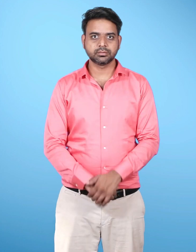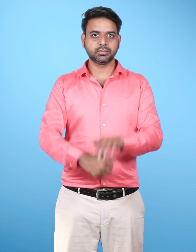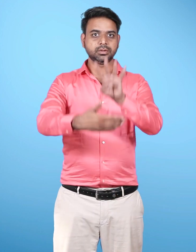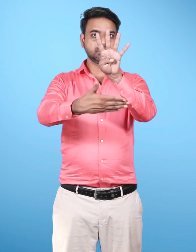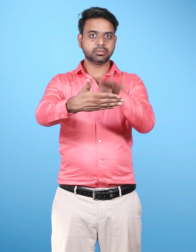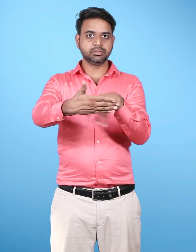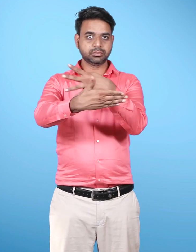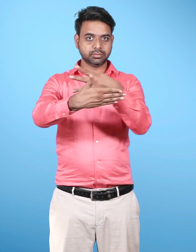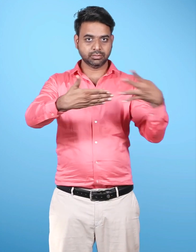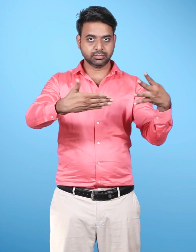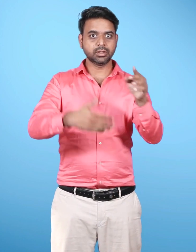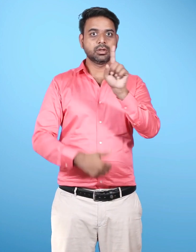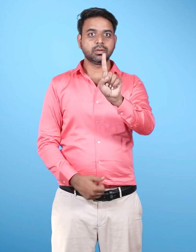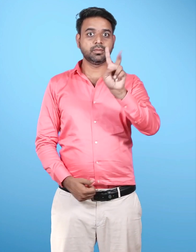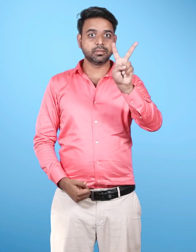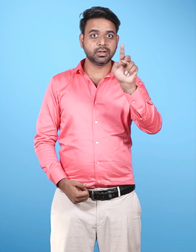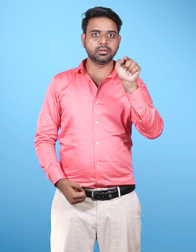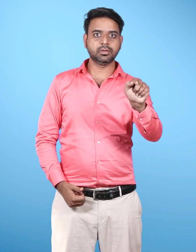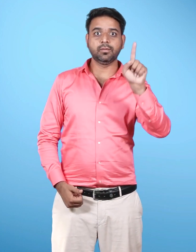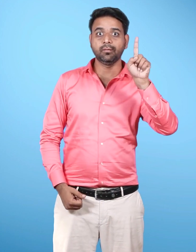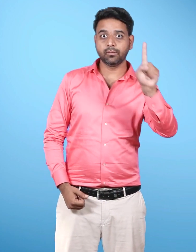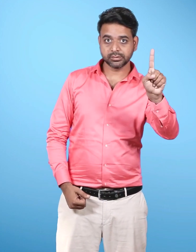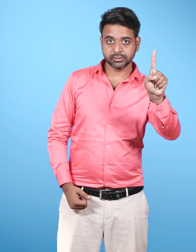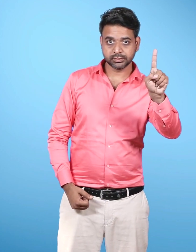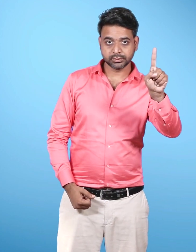Table 12.1. Conductors and insulators.